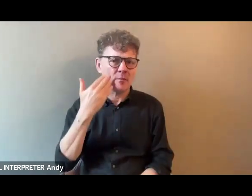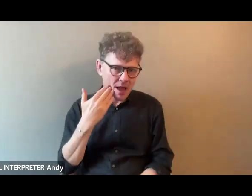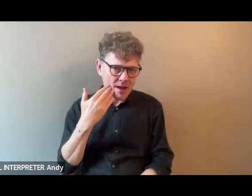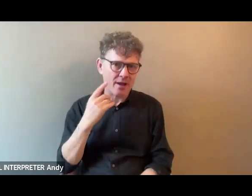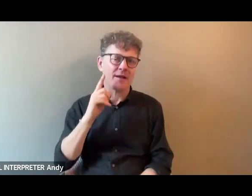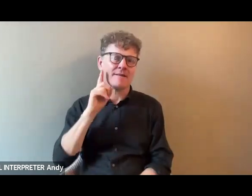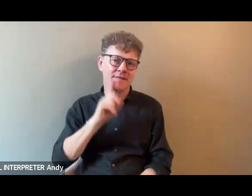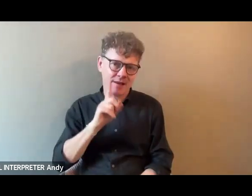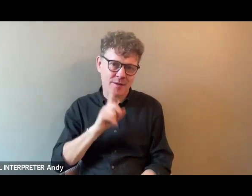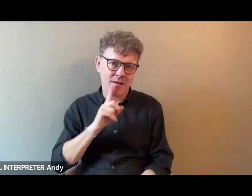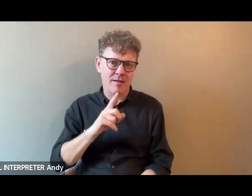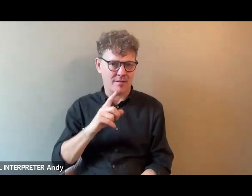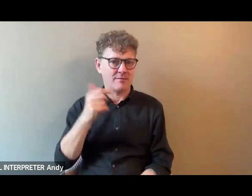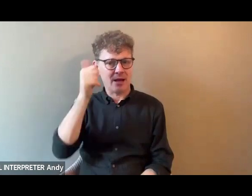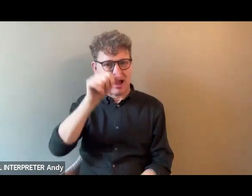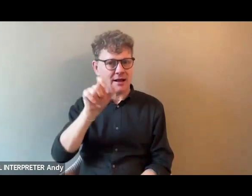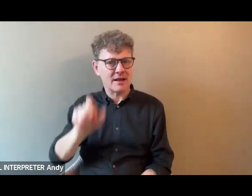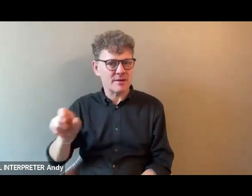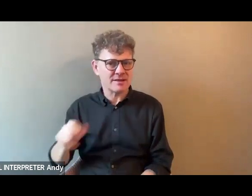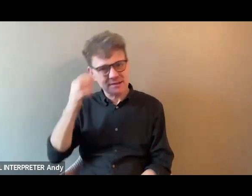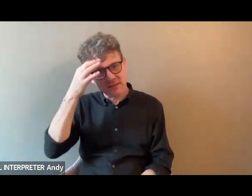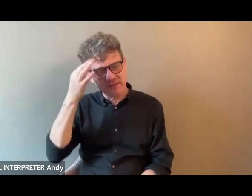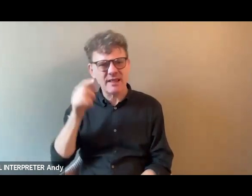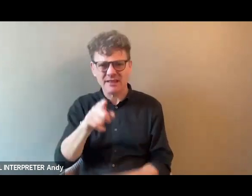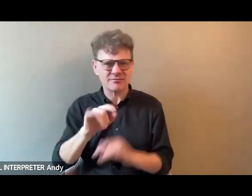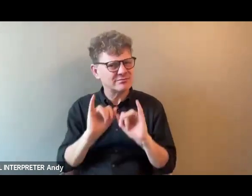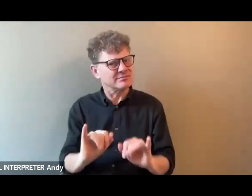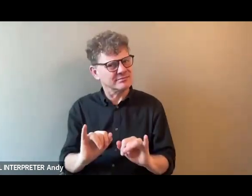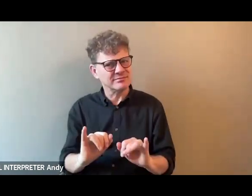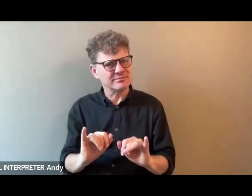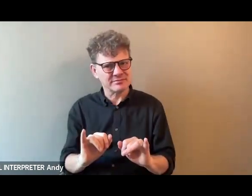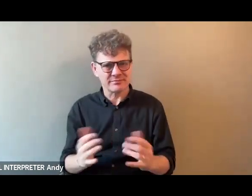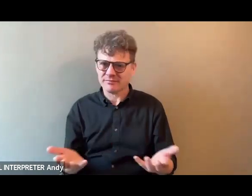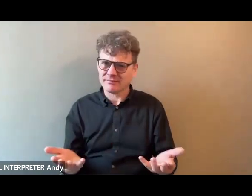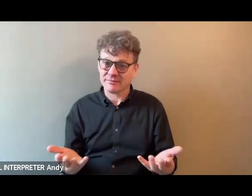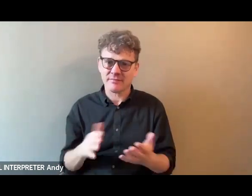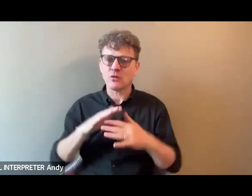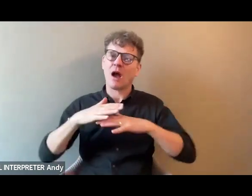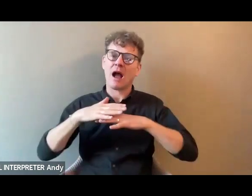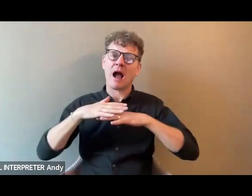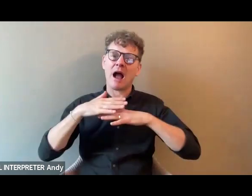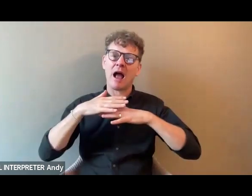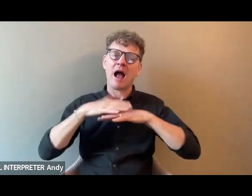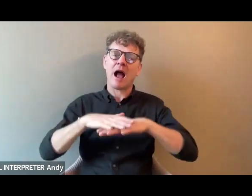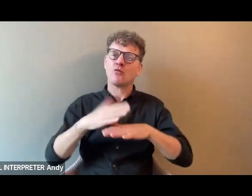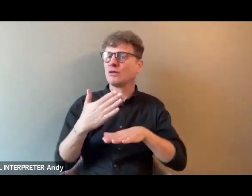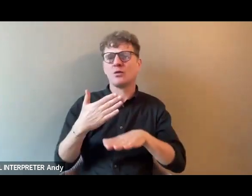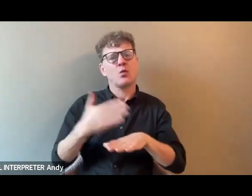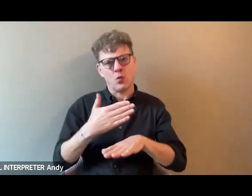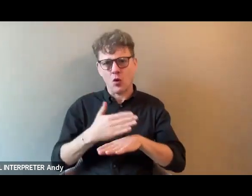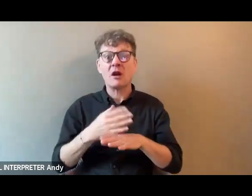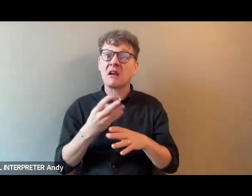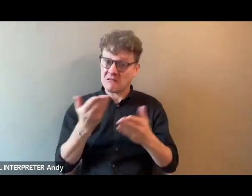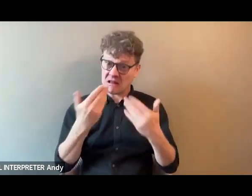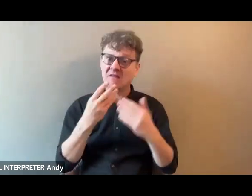female academics. That's really alarming, right? Okay, so hybrid working has come with some